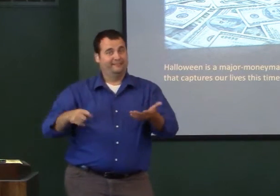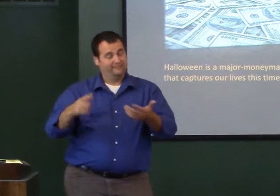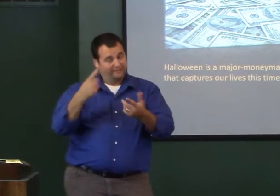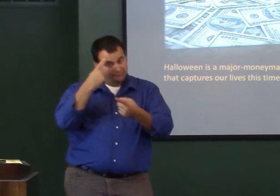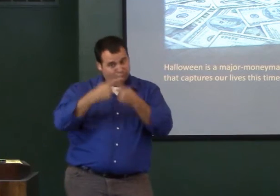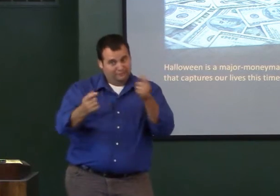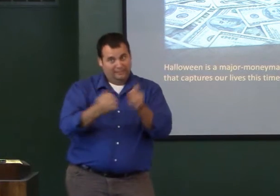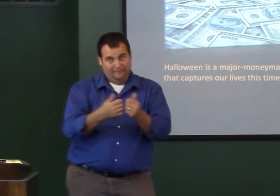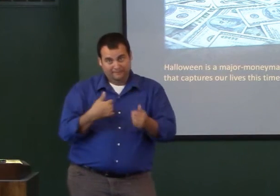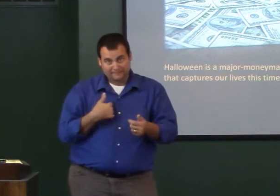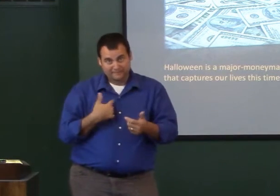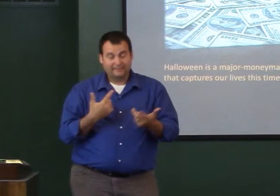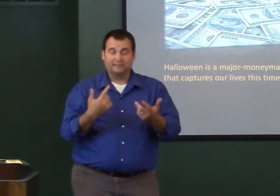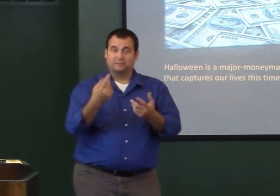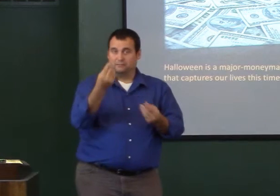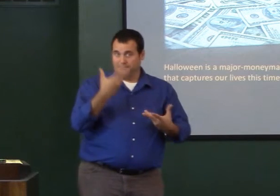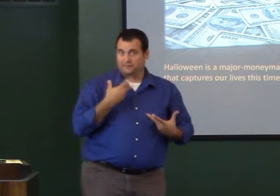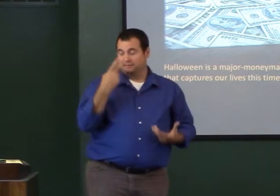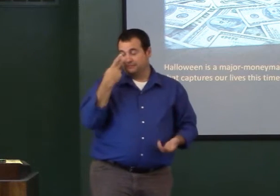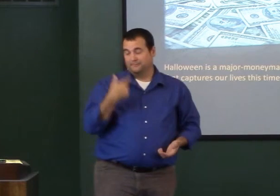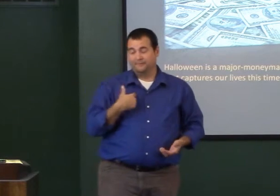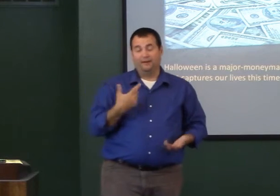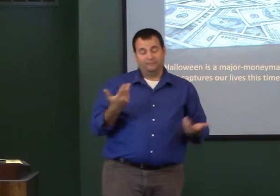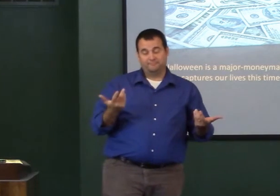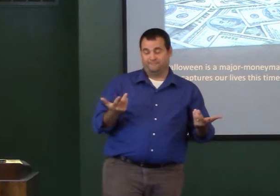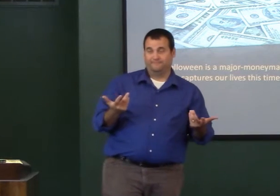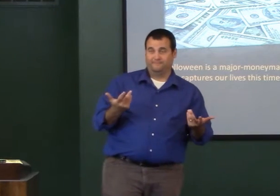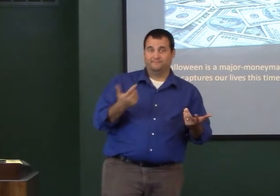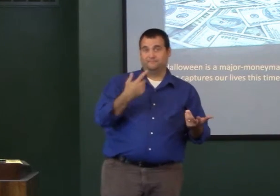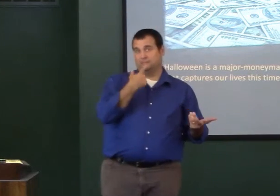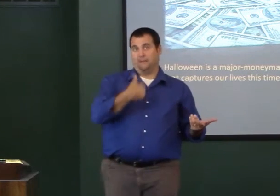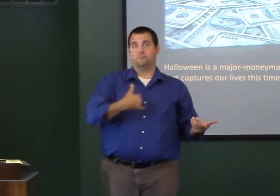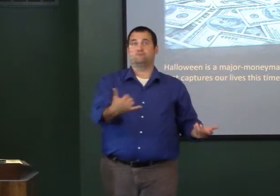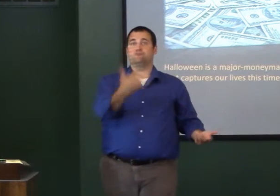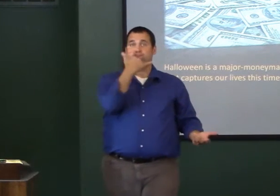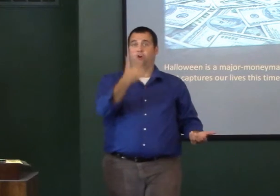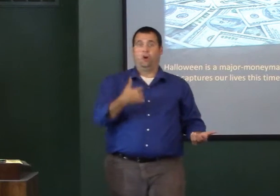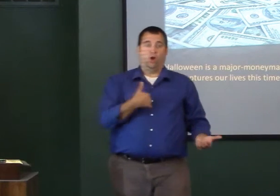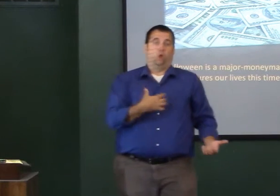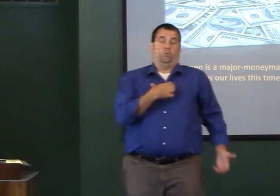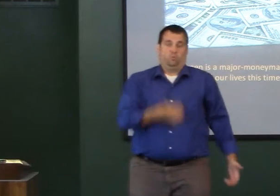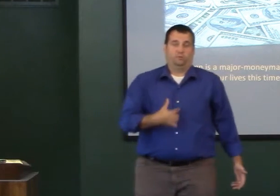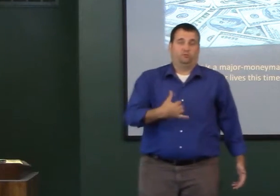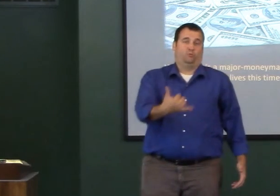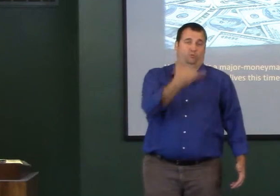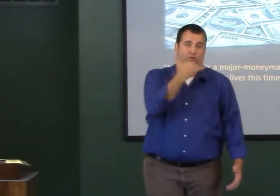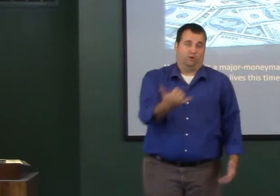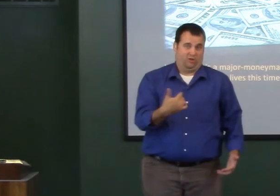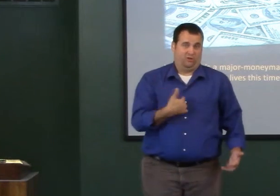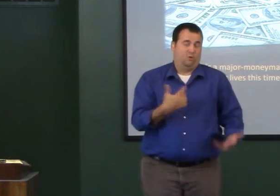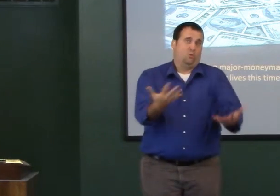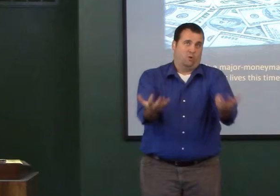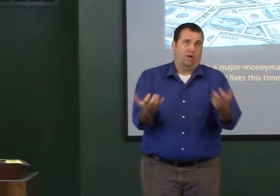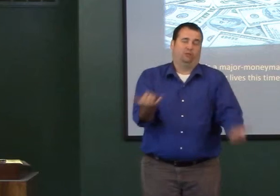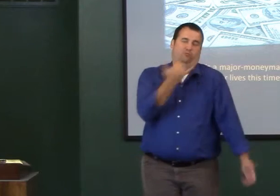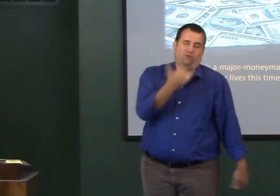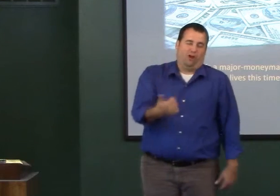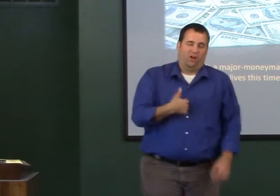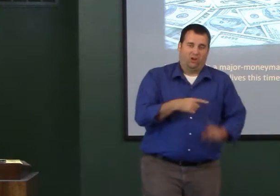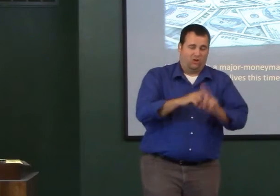You know, you can bring that next week and you can, you know, challenge and inform me. If I'm wrong, I wish to be wrong. I want to